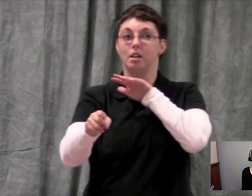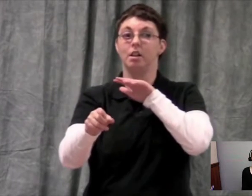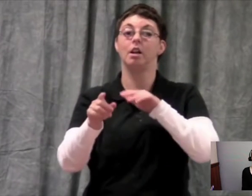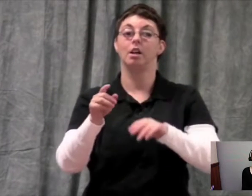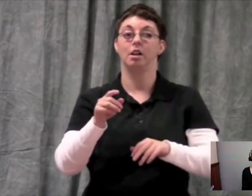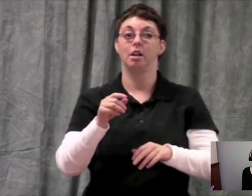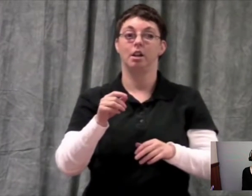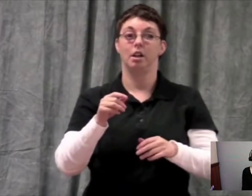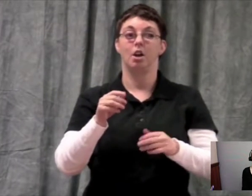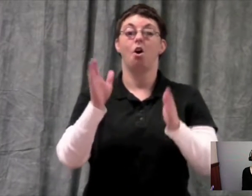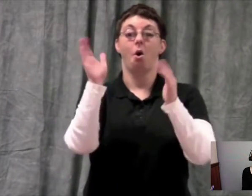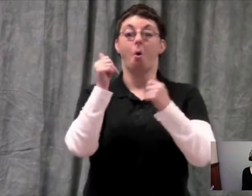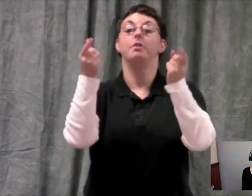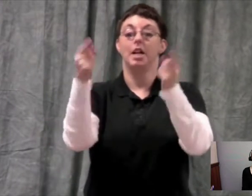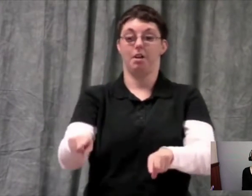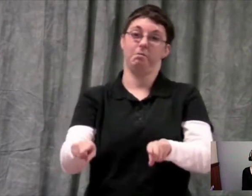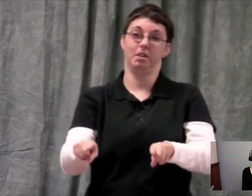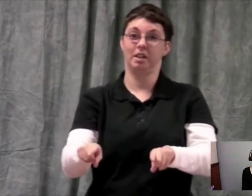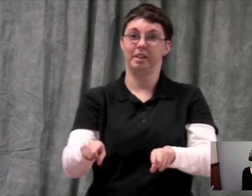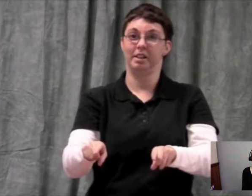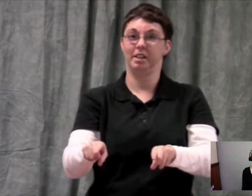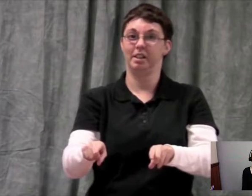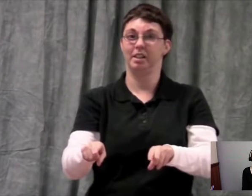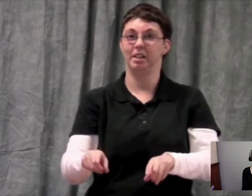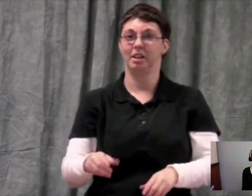and I was hoping that I could go, and that was the plan.